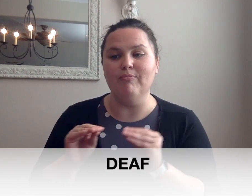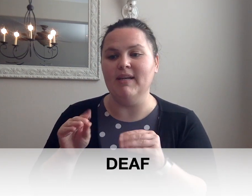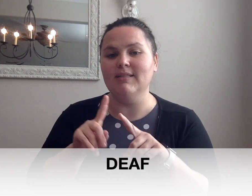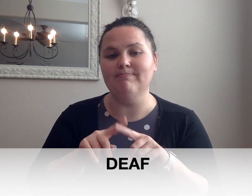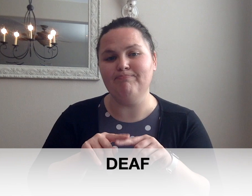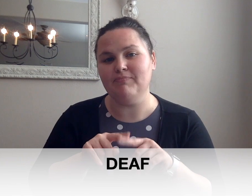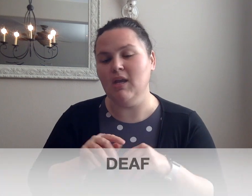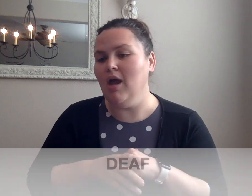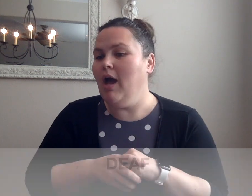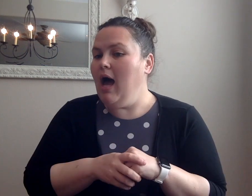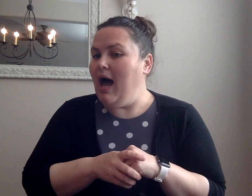movement.